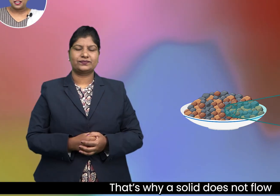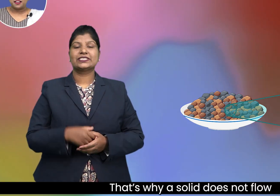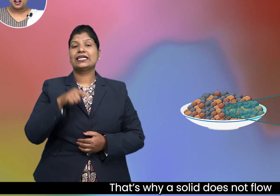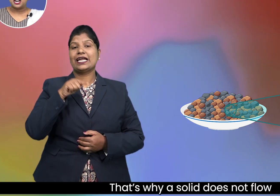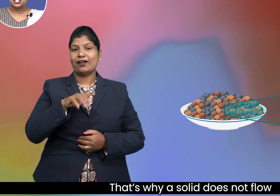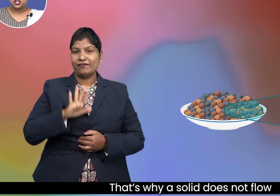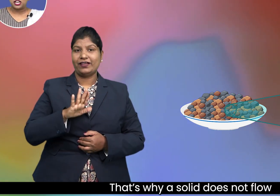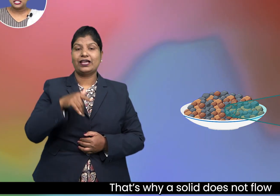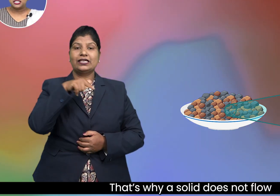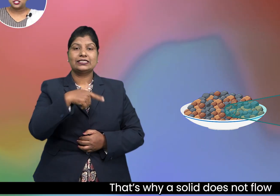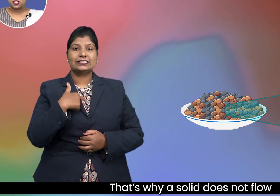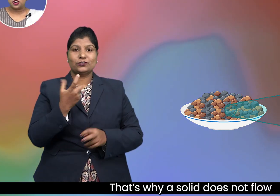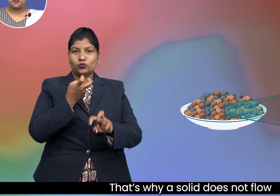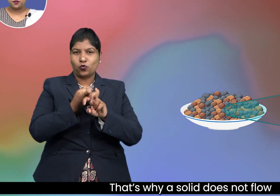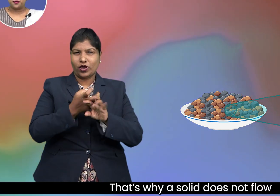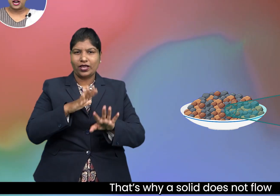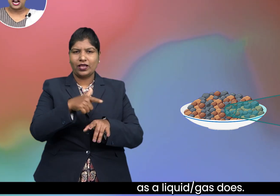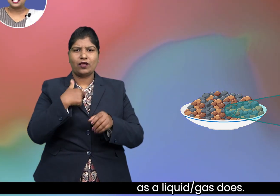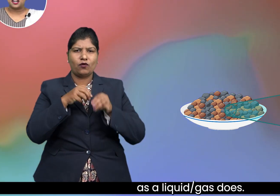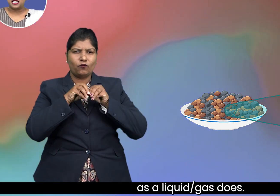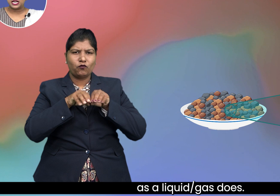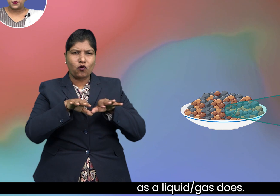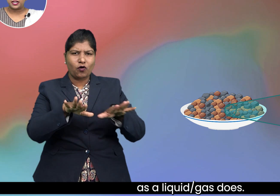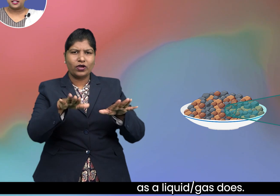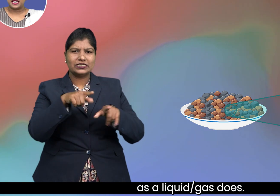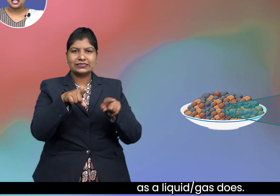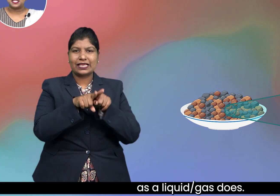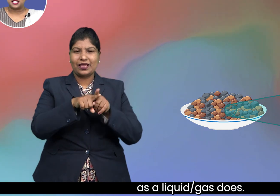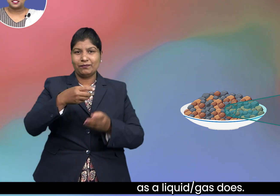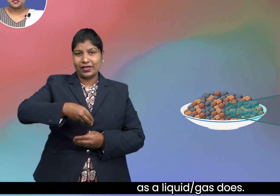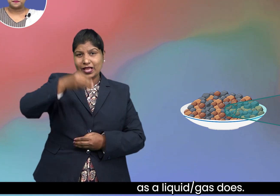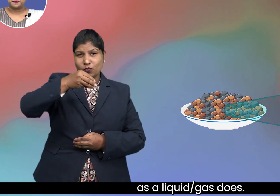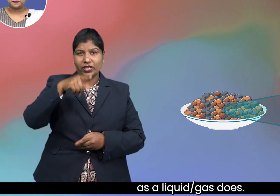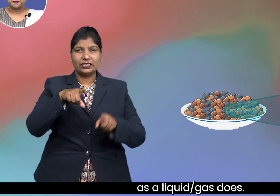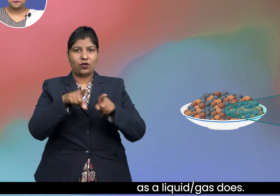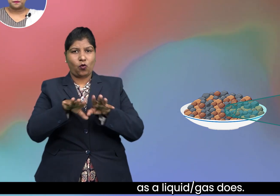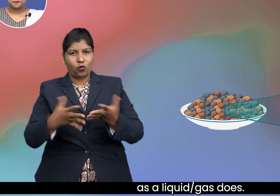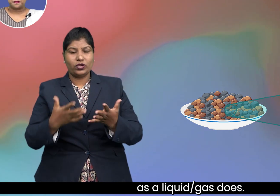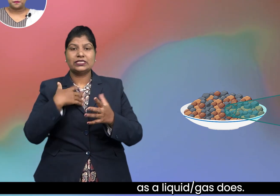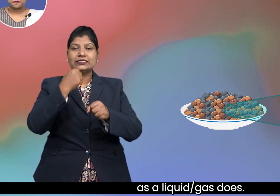That's why a solid does not flow as a liquid gas does.